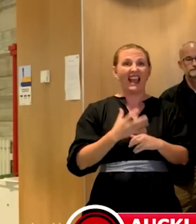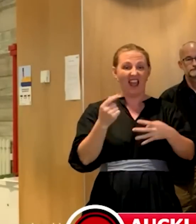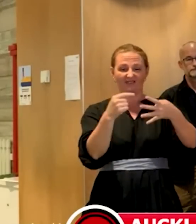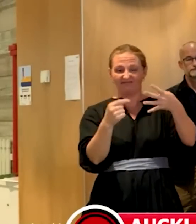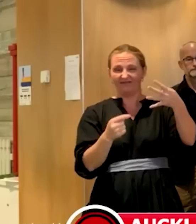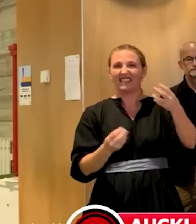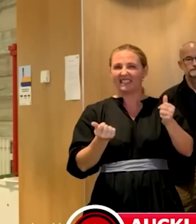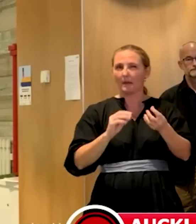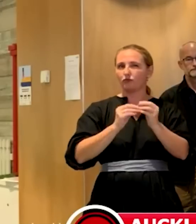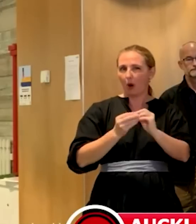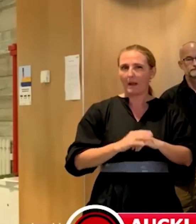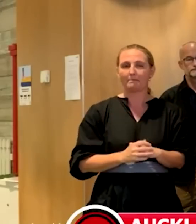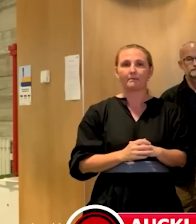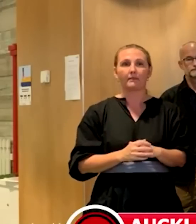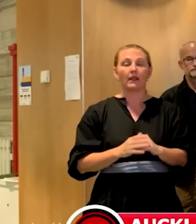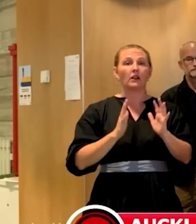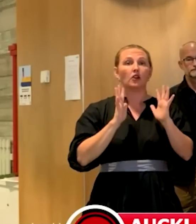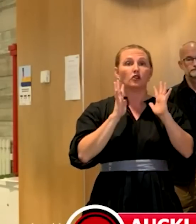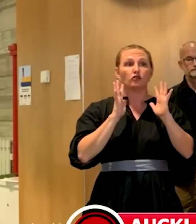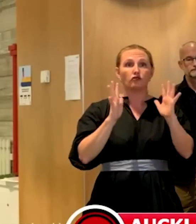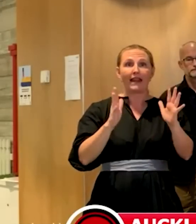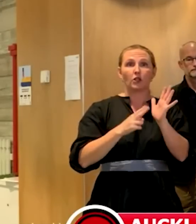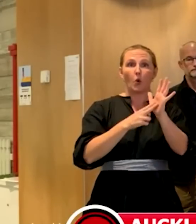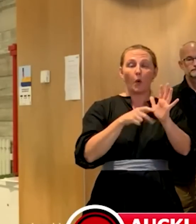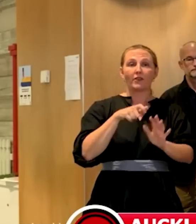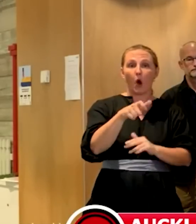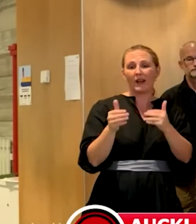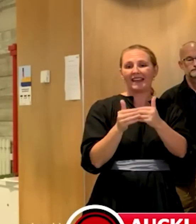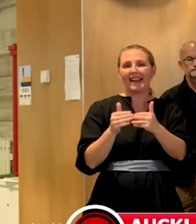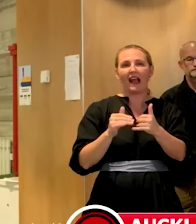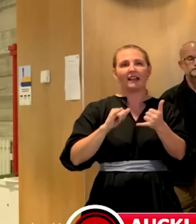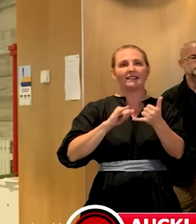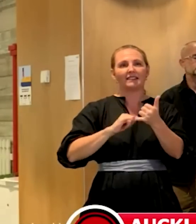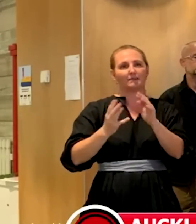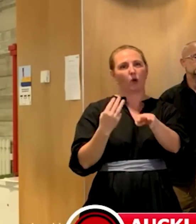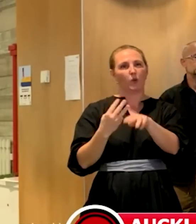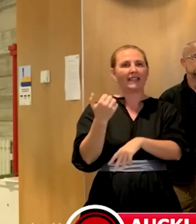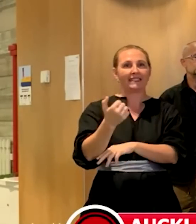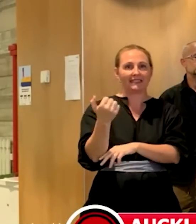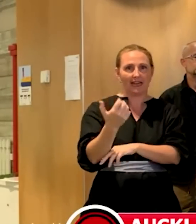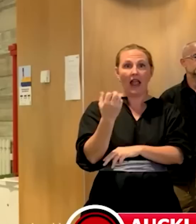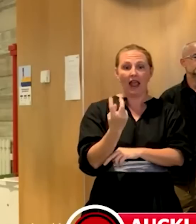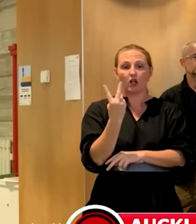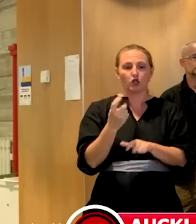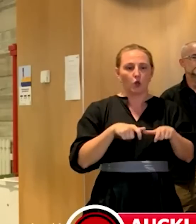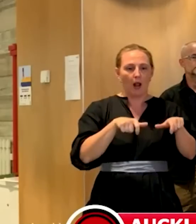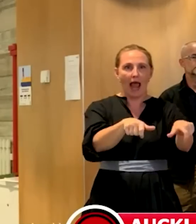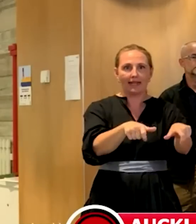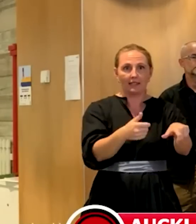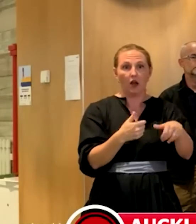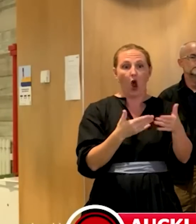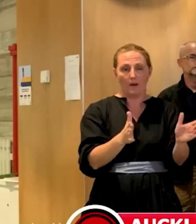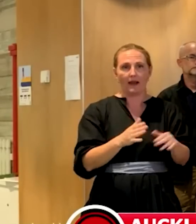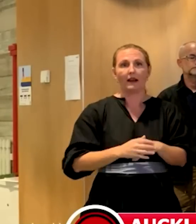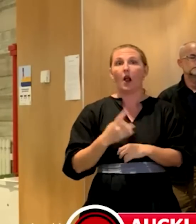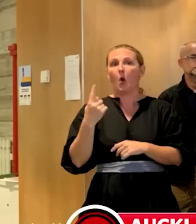focus. So Great North Road near State Highway 16 has 2 lanes open for westbound traffic and 1 eastbound lane